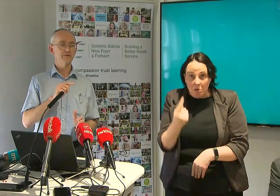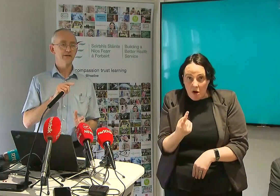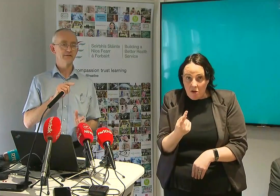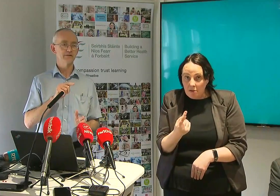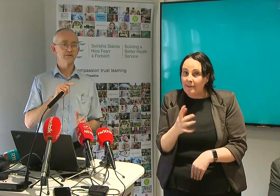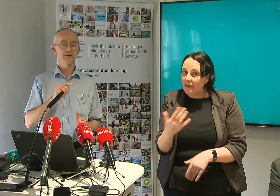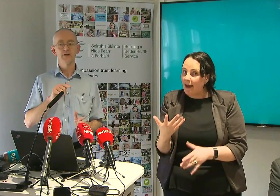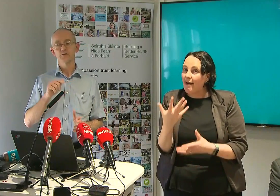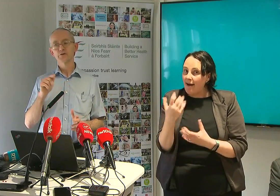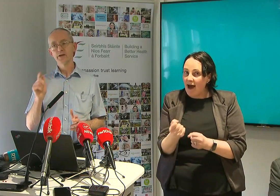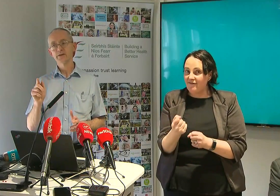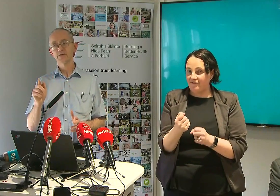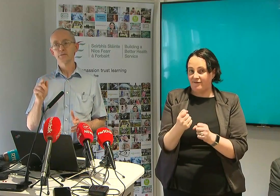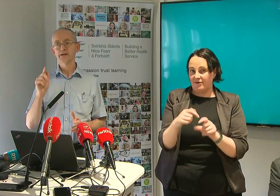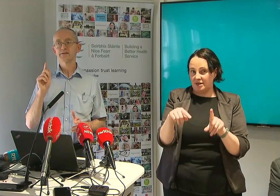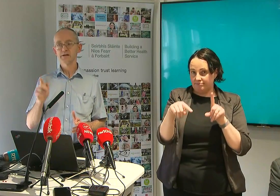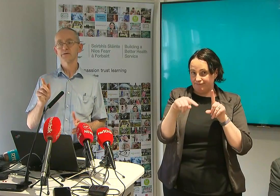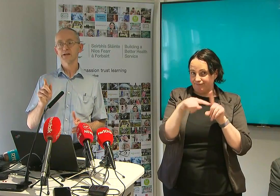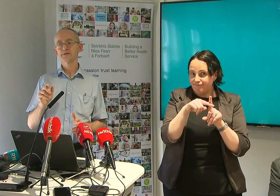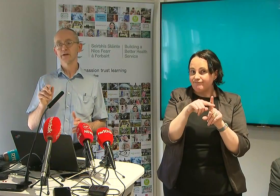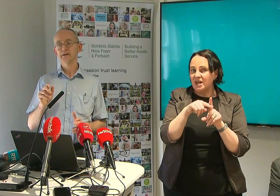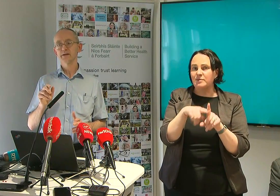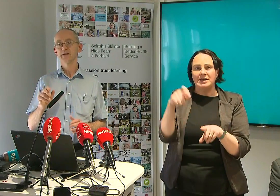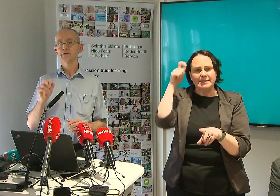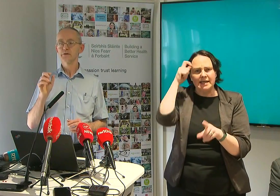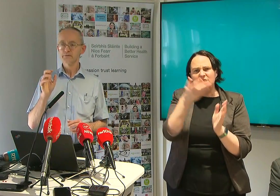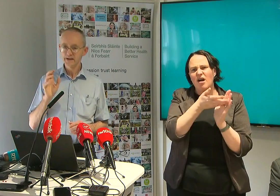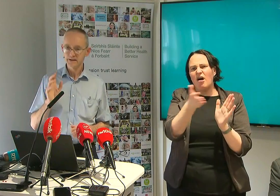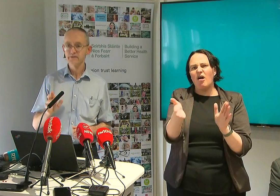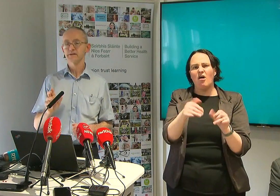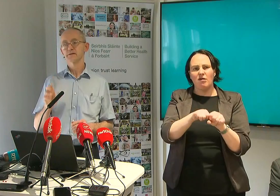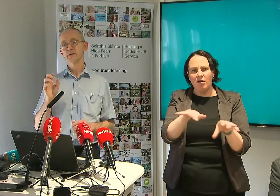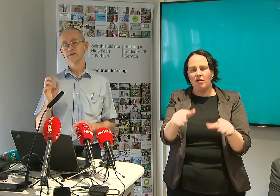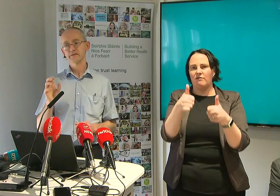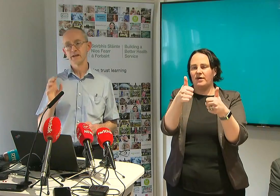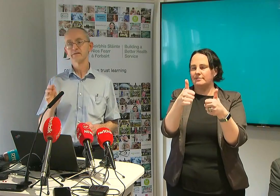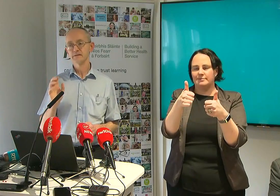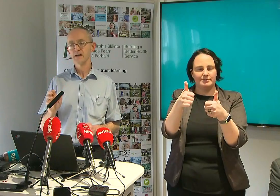you won't find the virus. So testing everybody sounds like a good idea, but in fact it isn't,